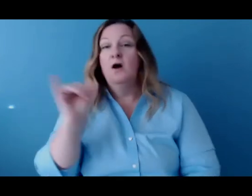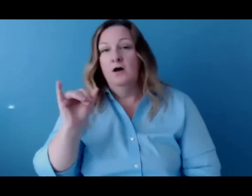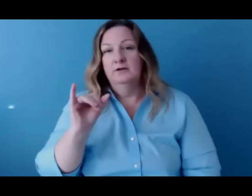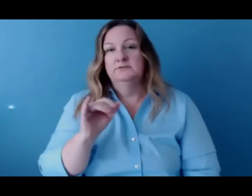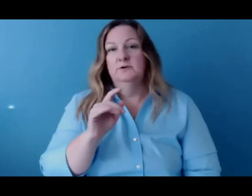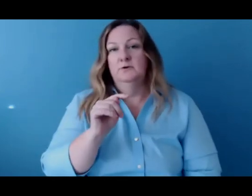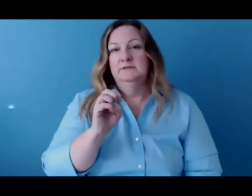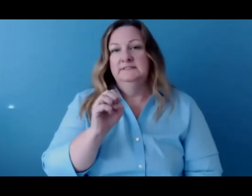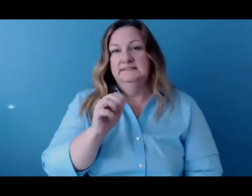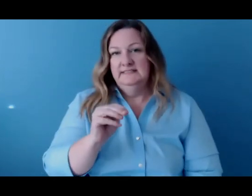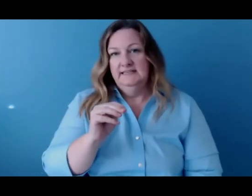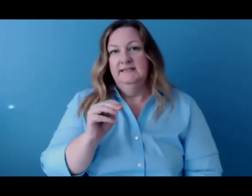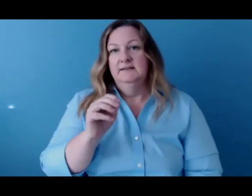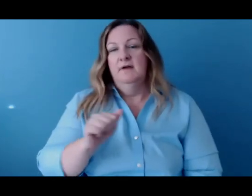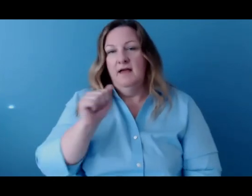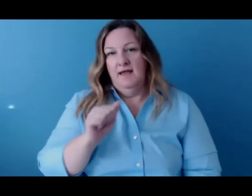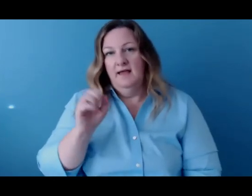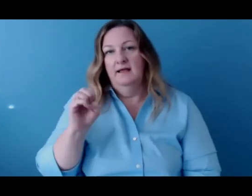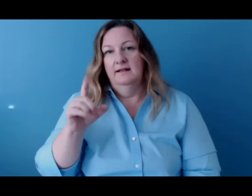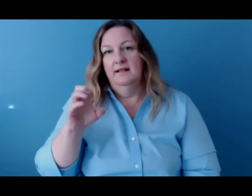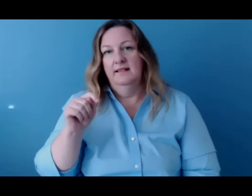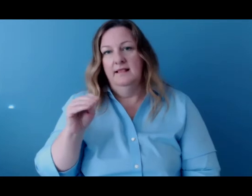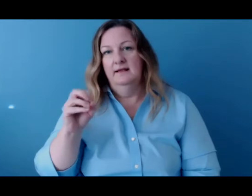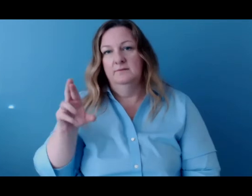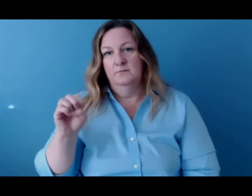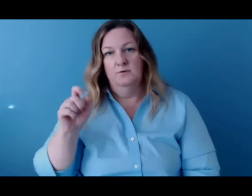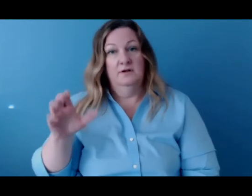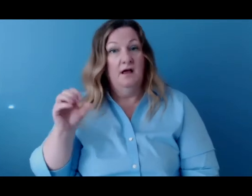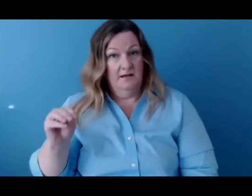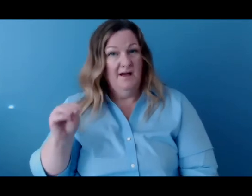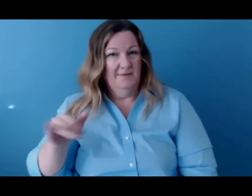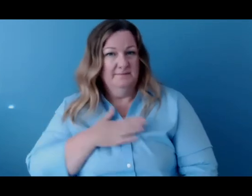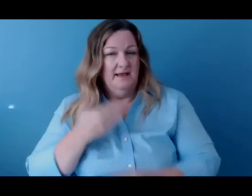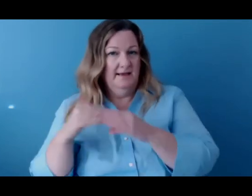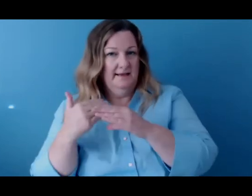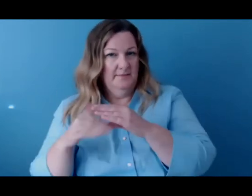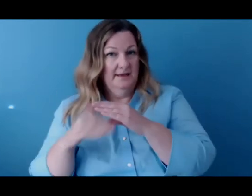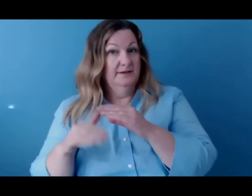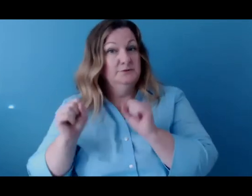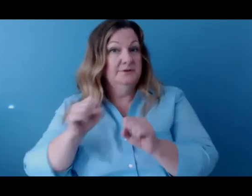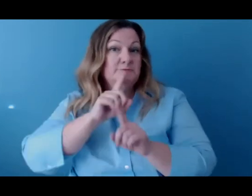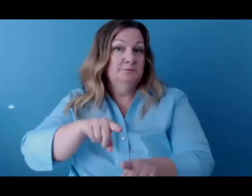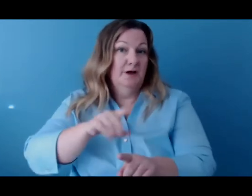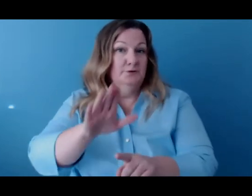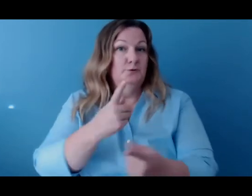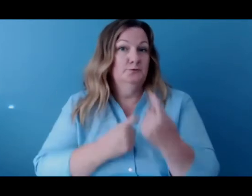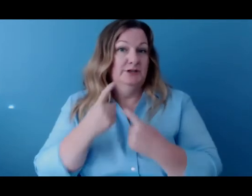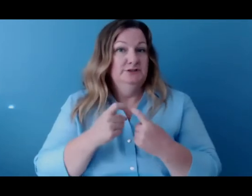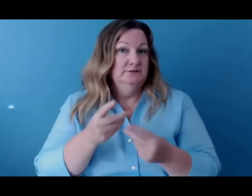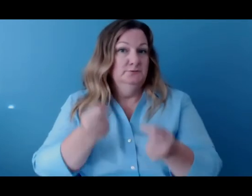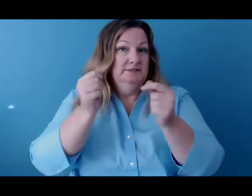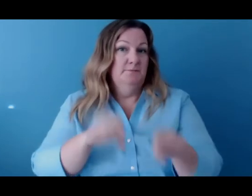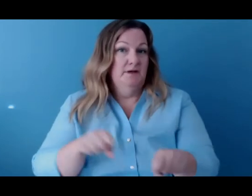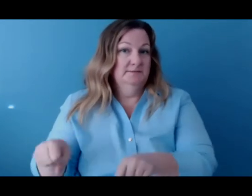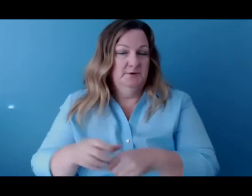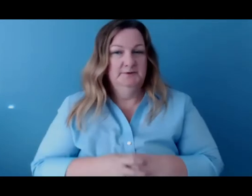team@electmore.com. That's a good email that things can get routed through and we get as much responded back to as quickly as possible. Perfect. Well, we